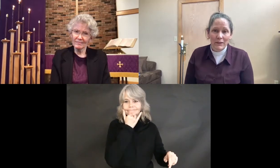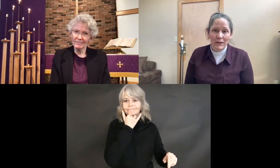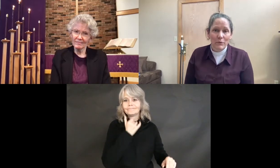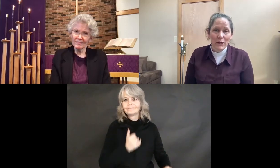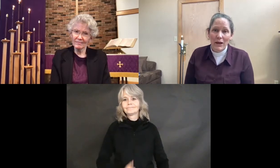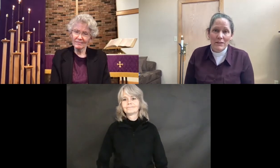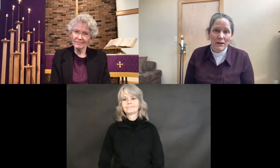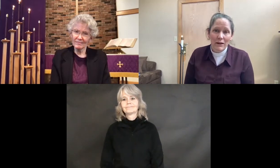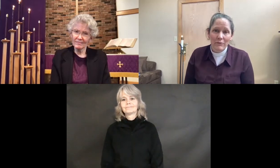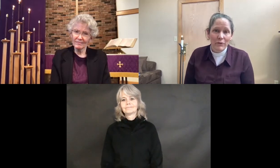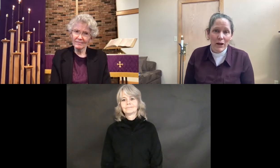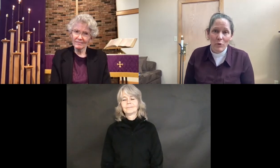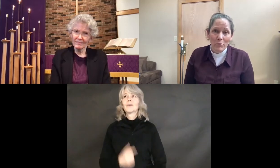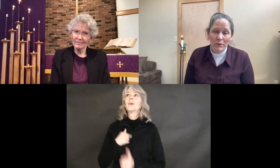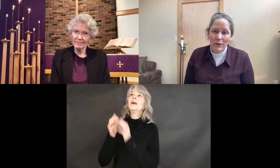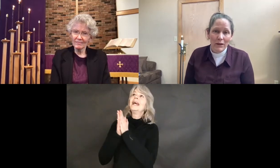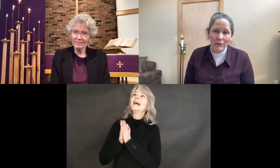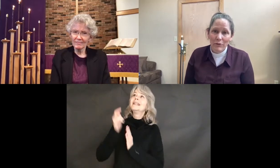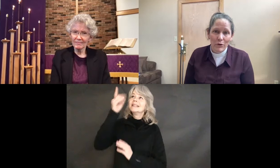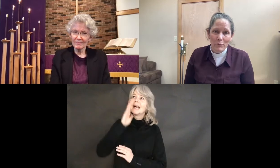And then we ask God for help and for hope.